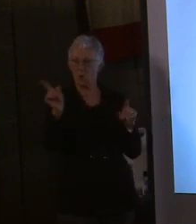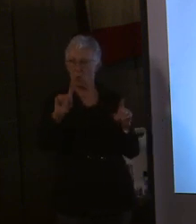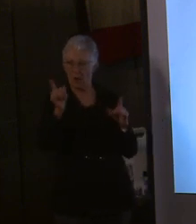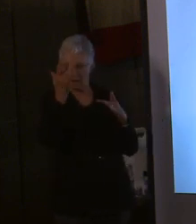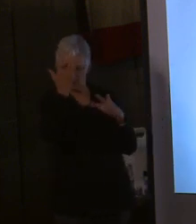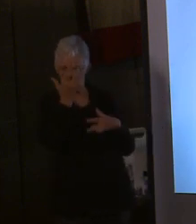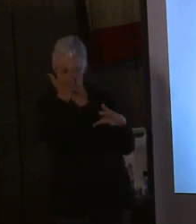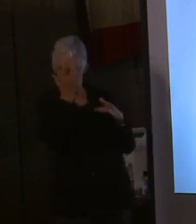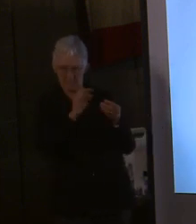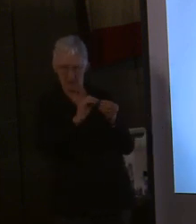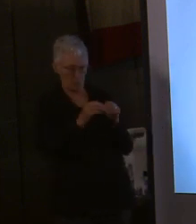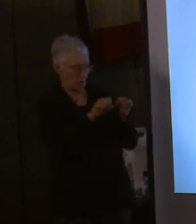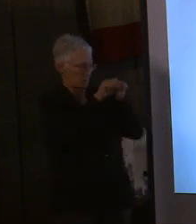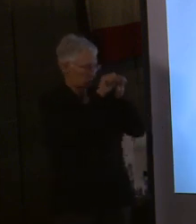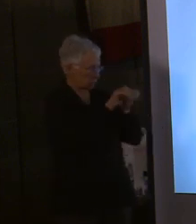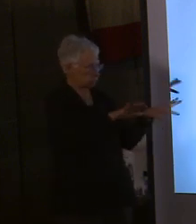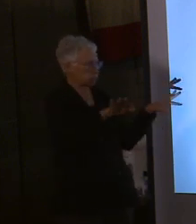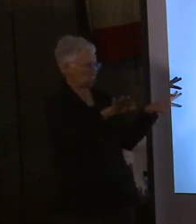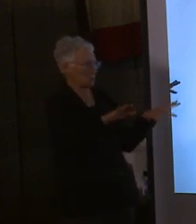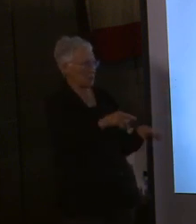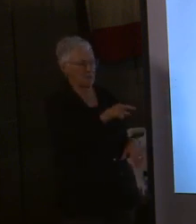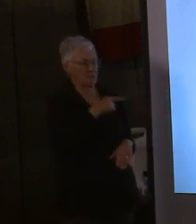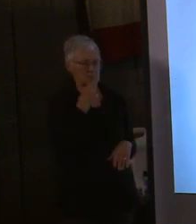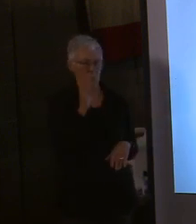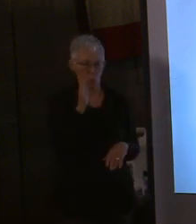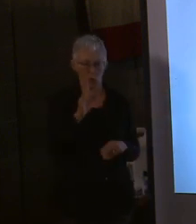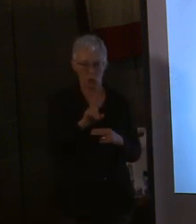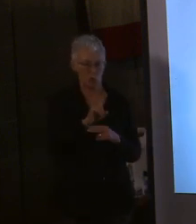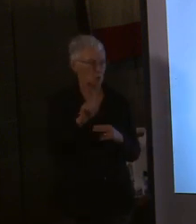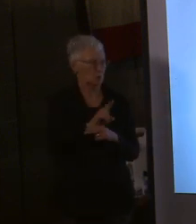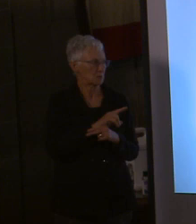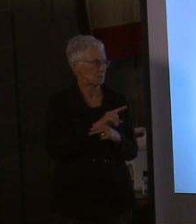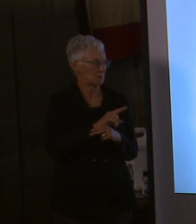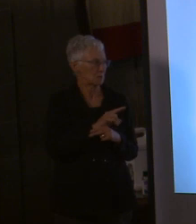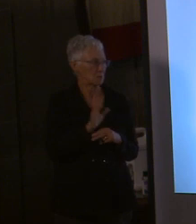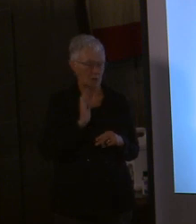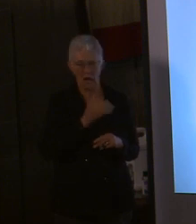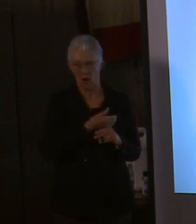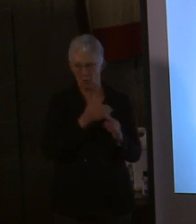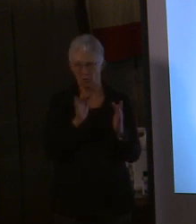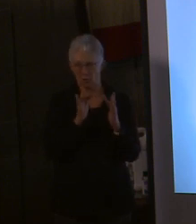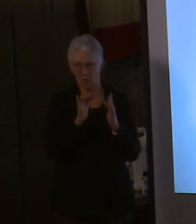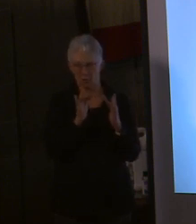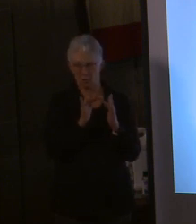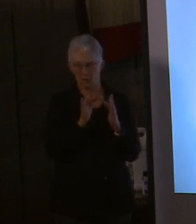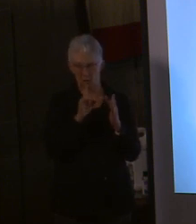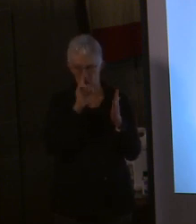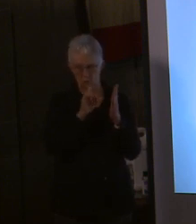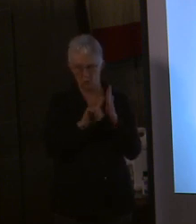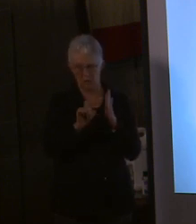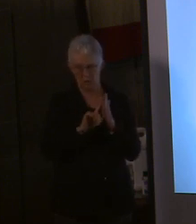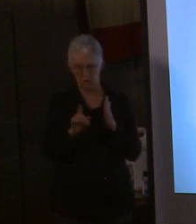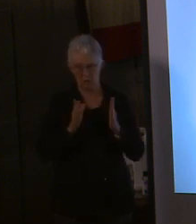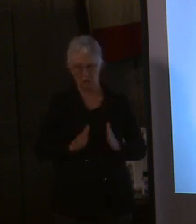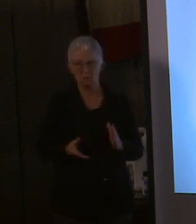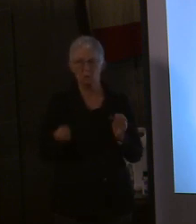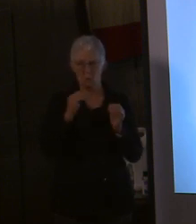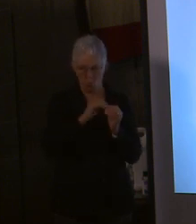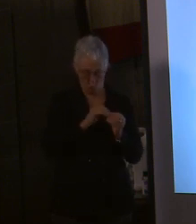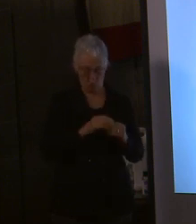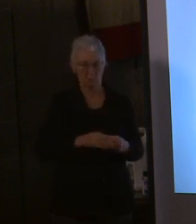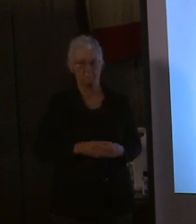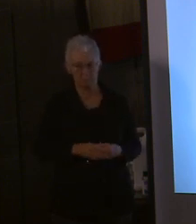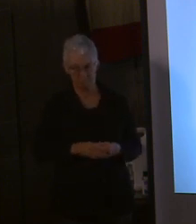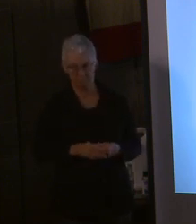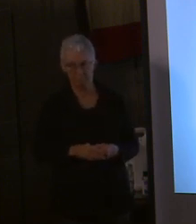told me anecdotally, they're going to start using Test Nebraska more. Or not Test Nebraska, or contact tracers more. The state's contract. The state's contact tracers